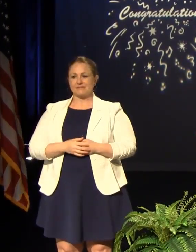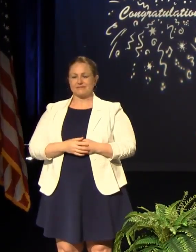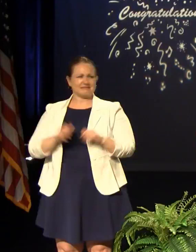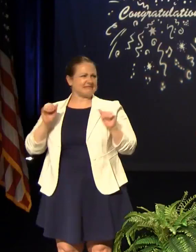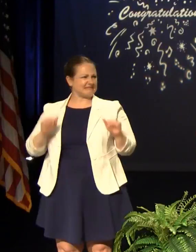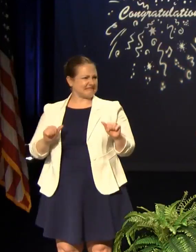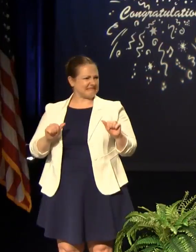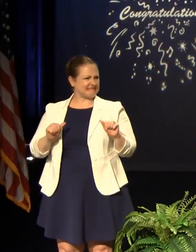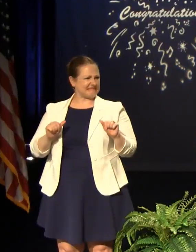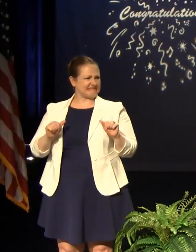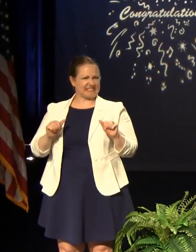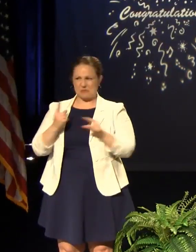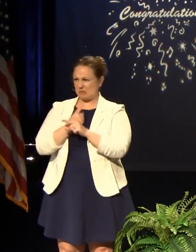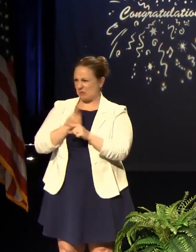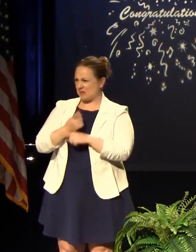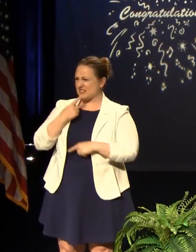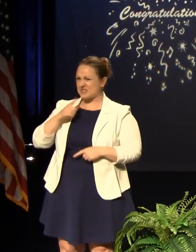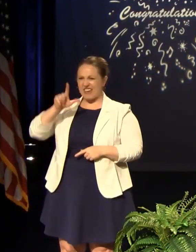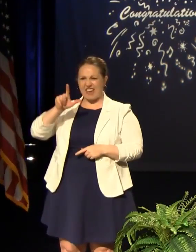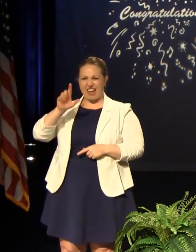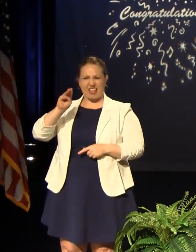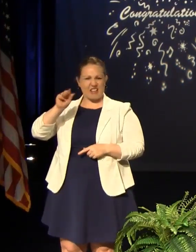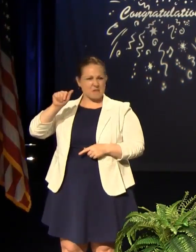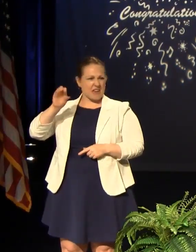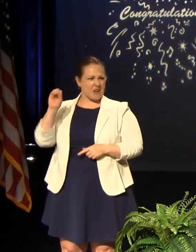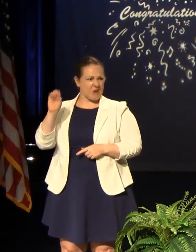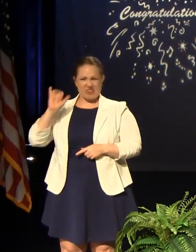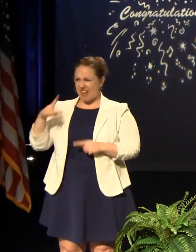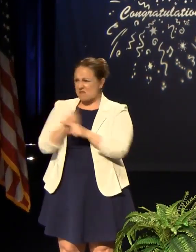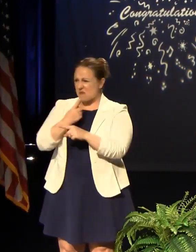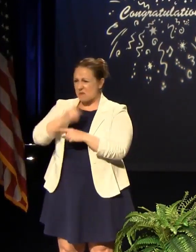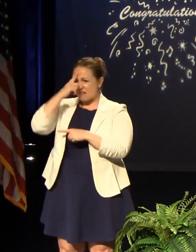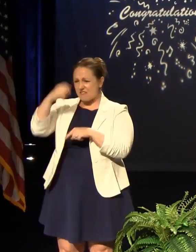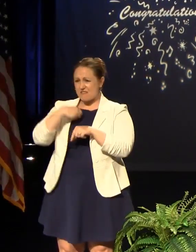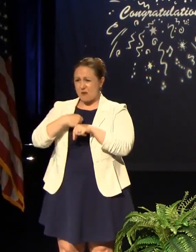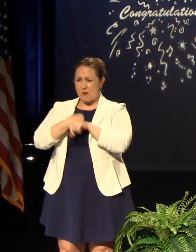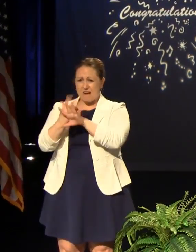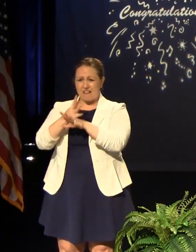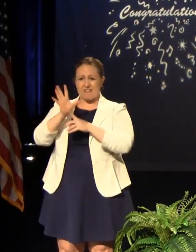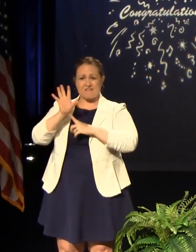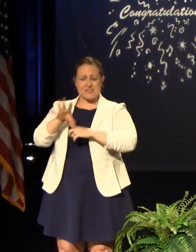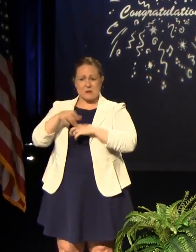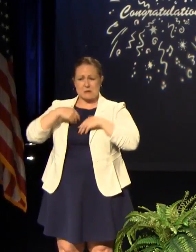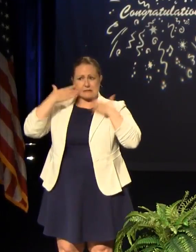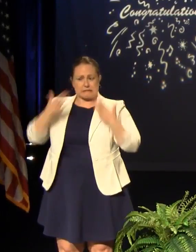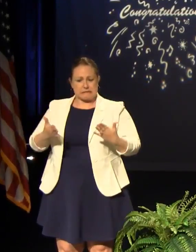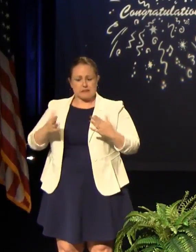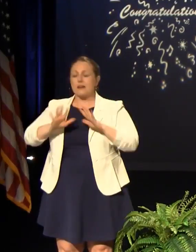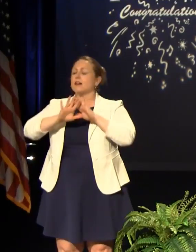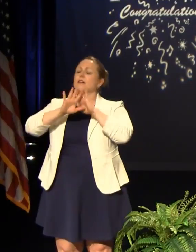say LMAO on video? So much you have overcome.